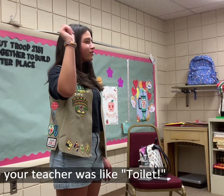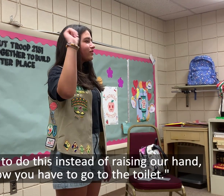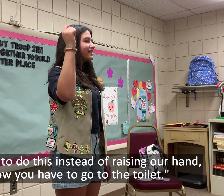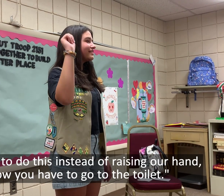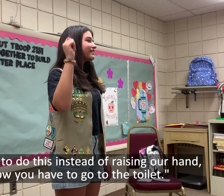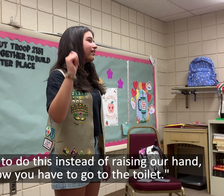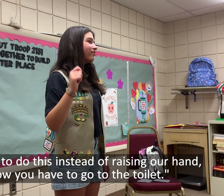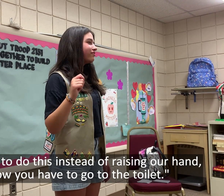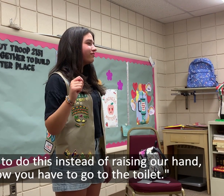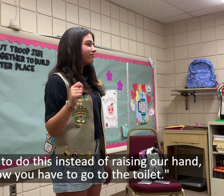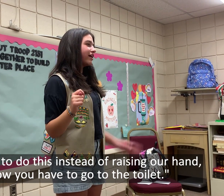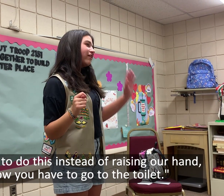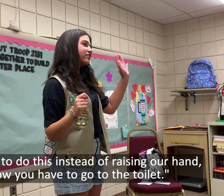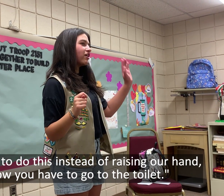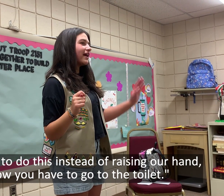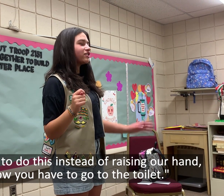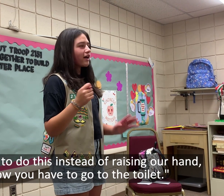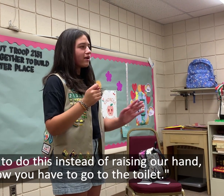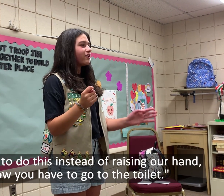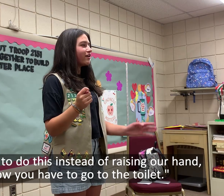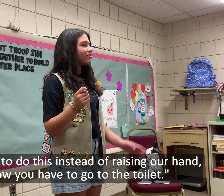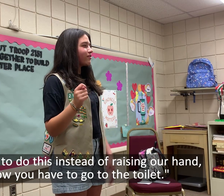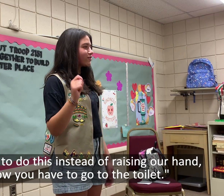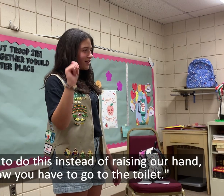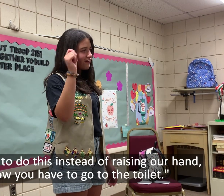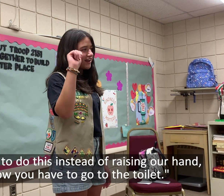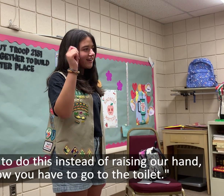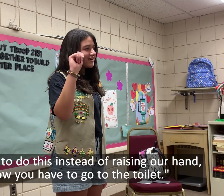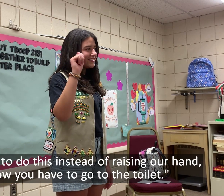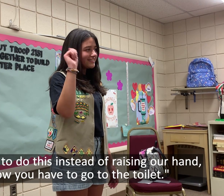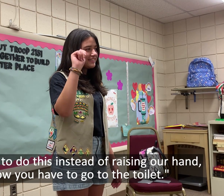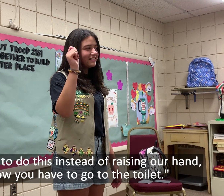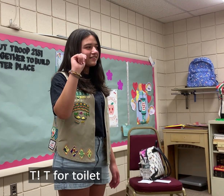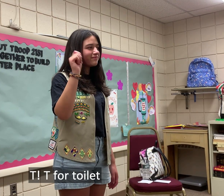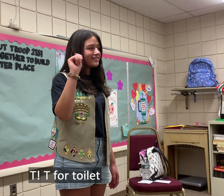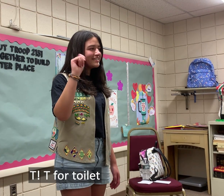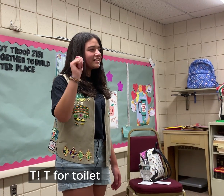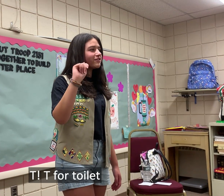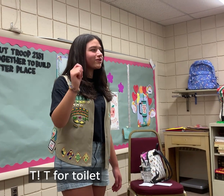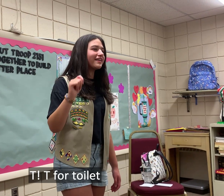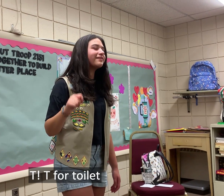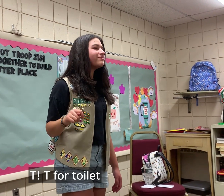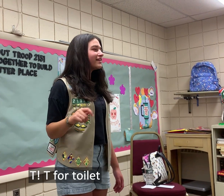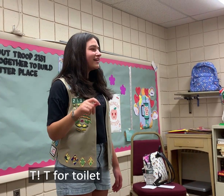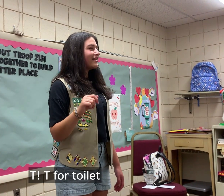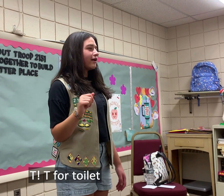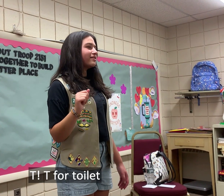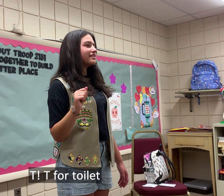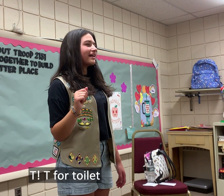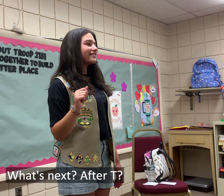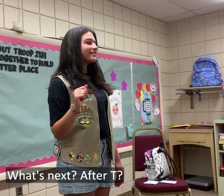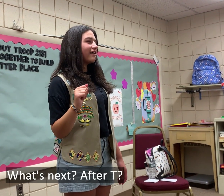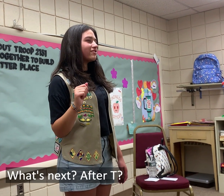this instead of like raising our hands. So that way I know you have to go to the toilet, right? T. T for toilet. And what's next after T?